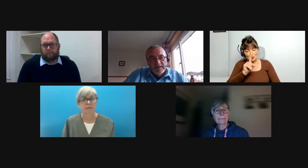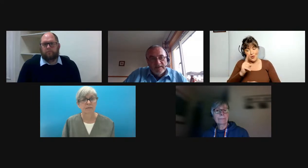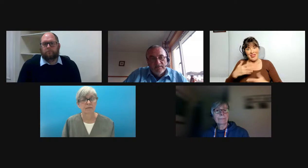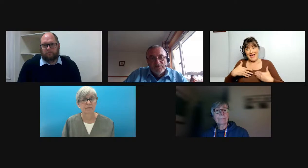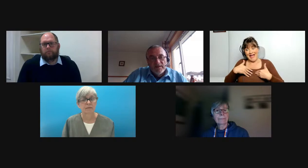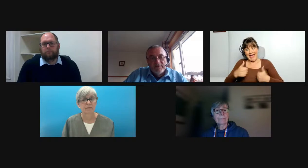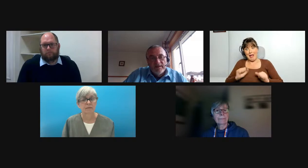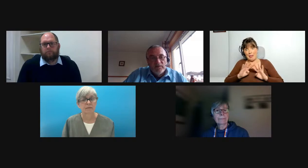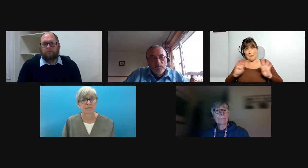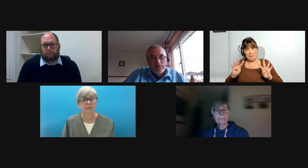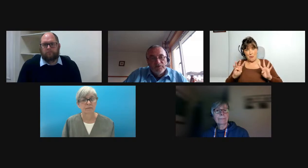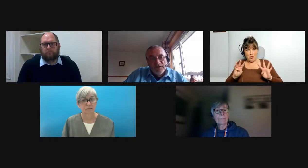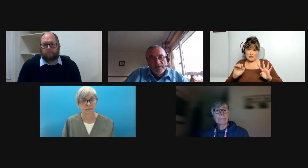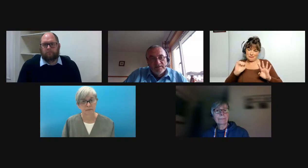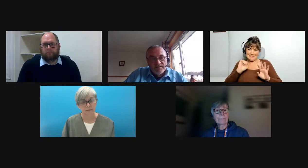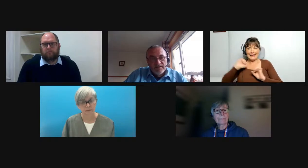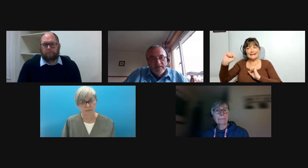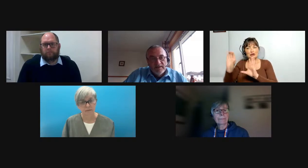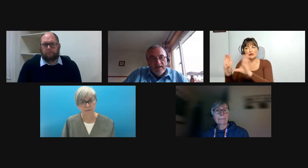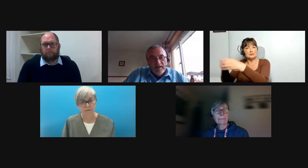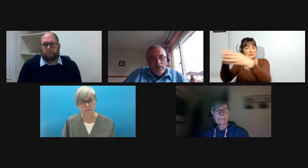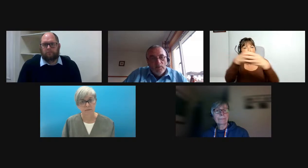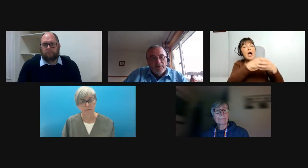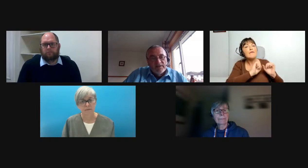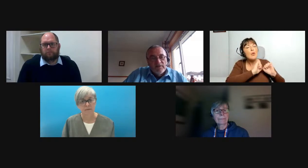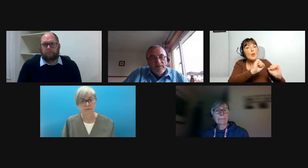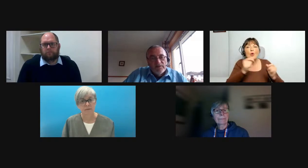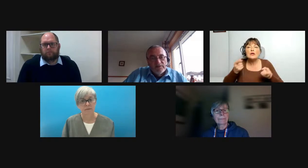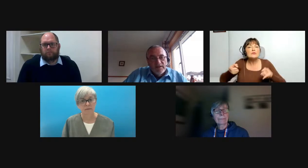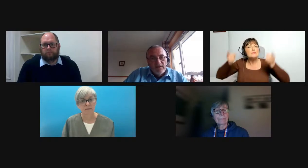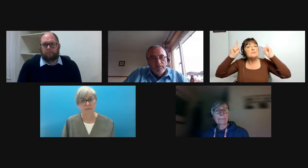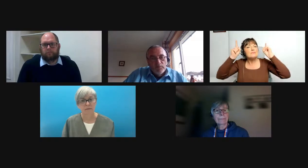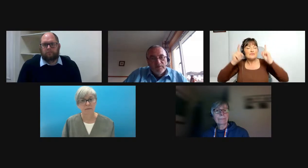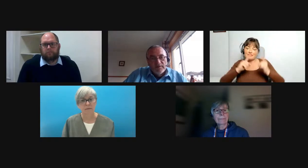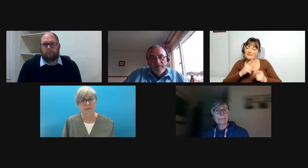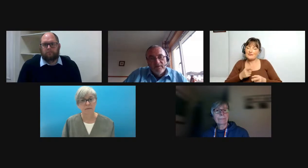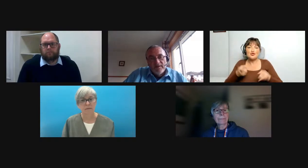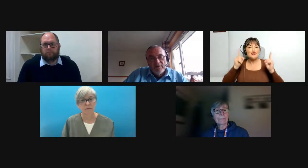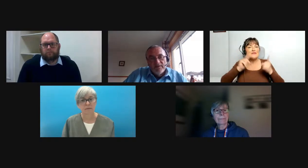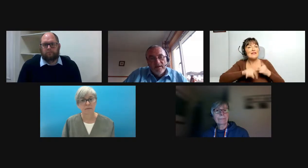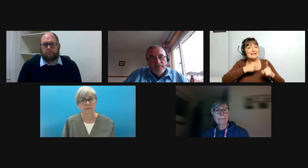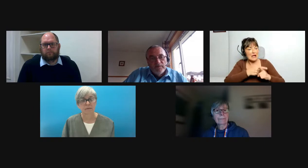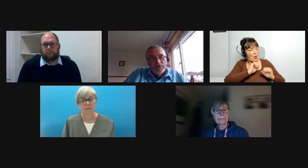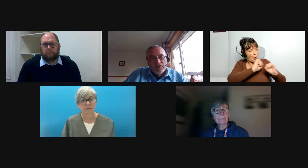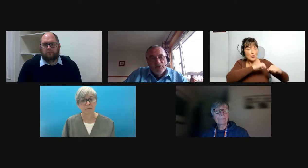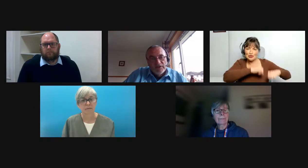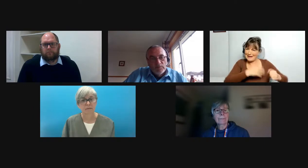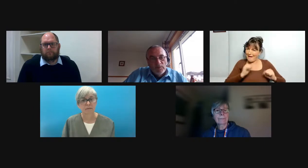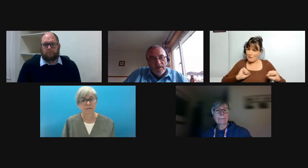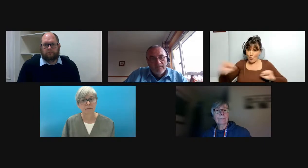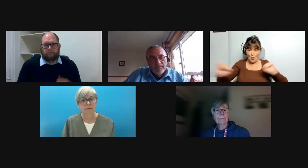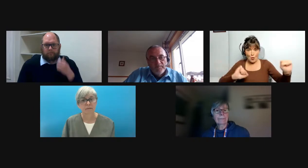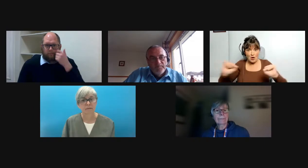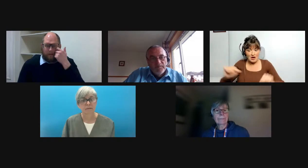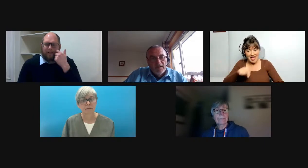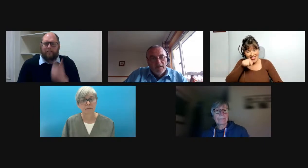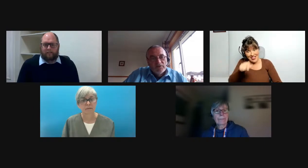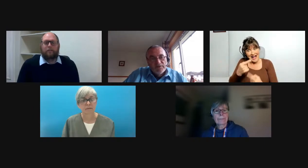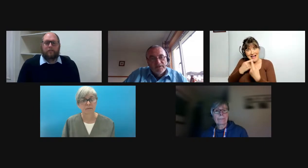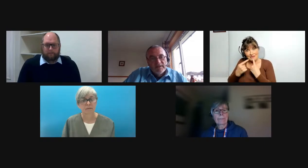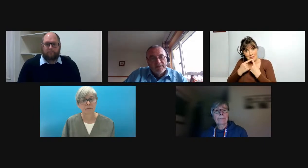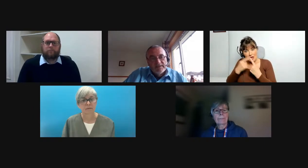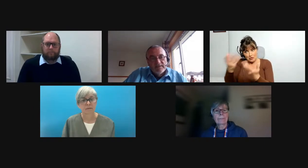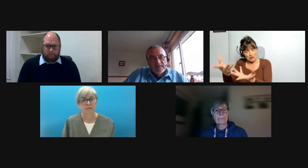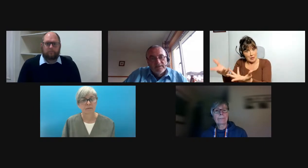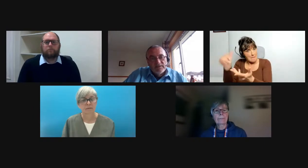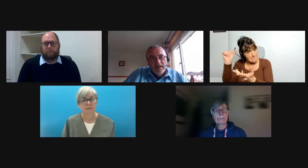chief executives and the health board chairs, where there's a reference to a health board, that information is shared with them so